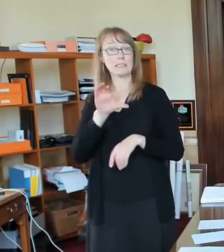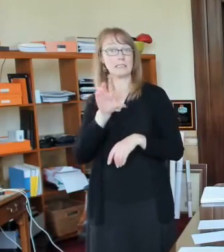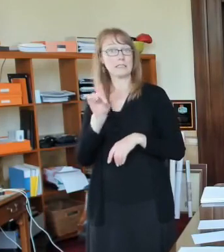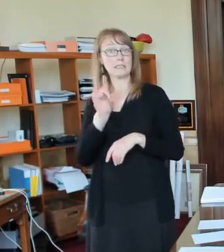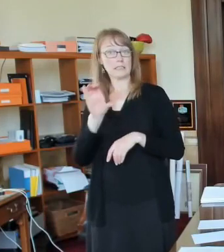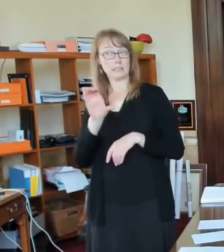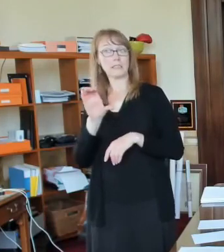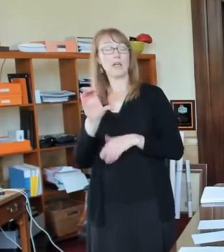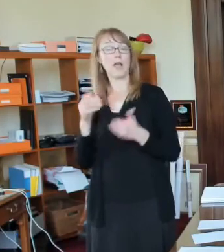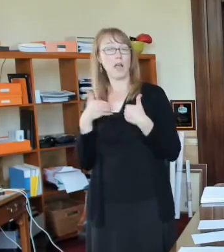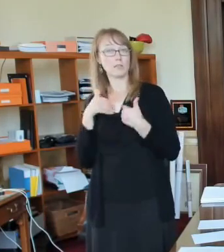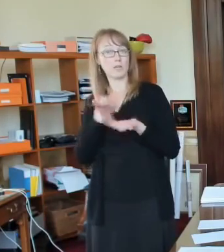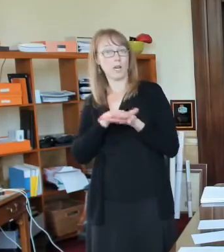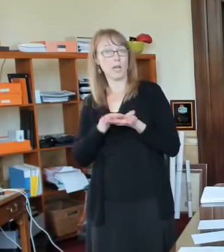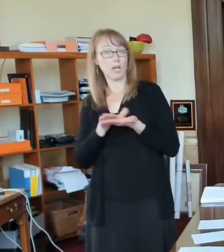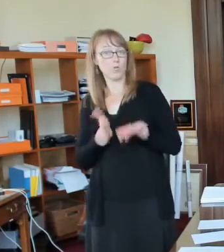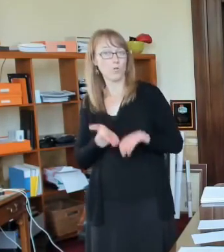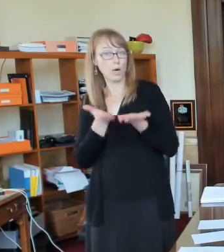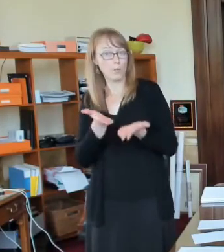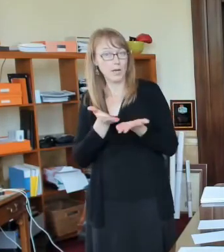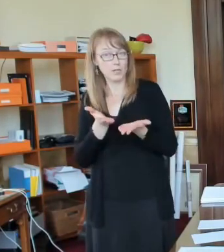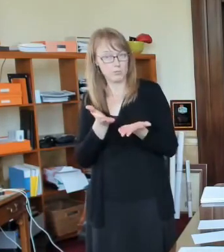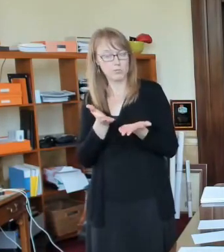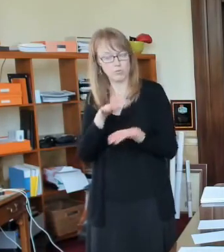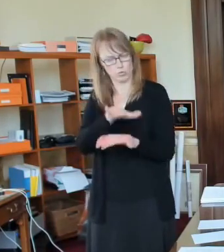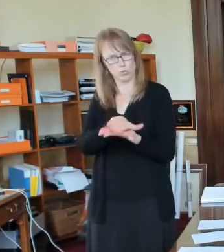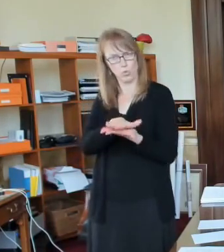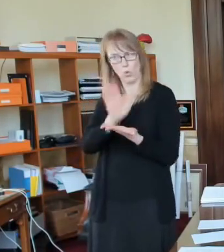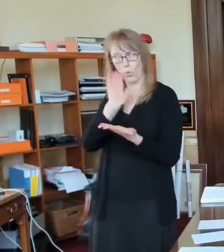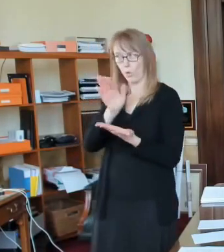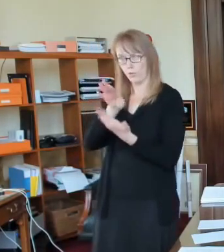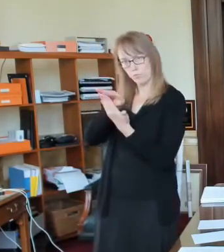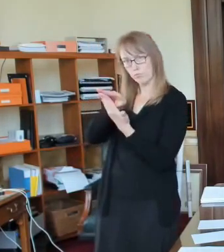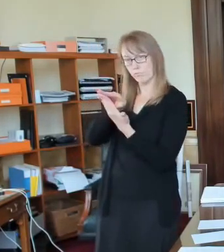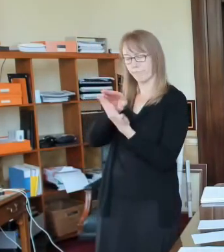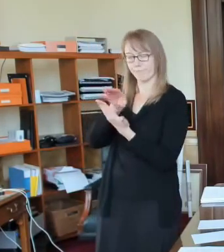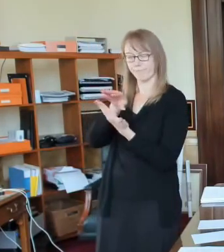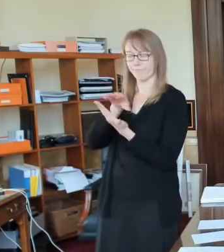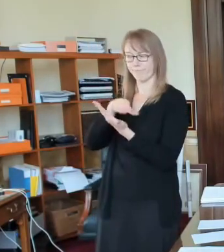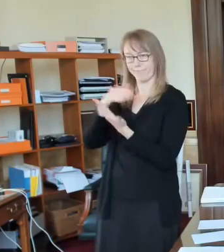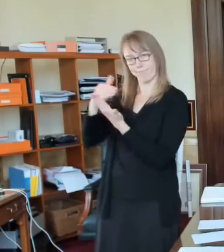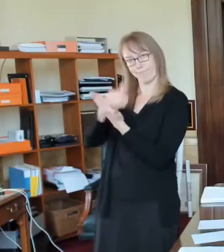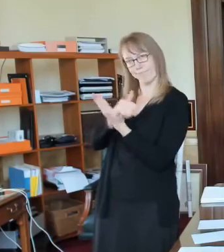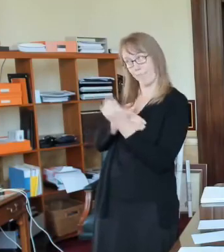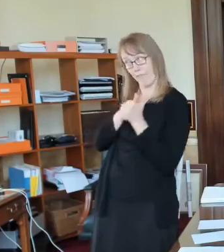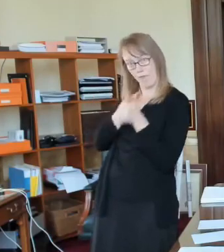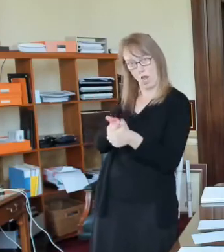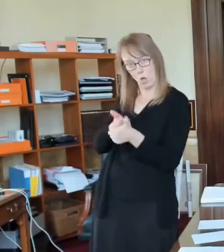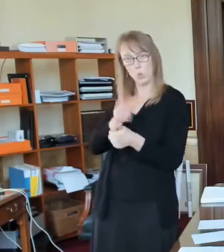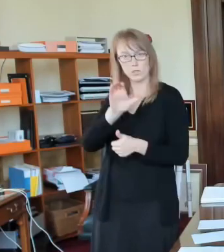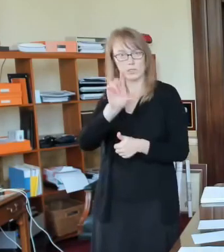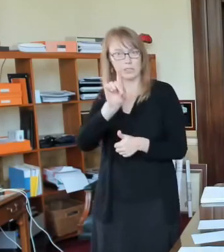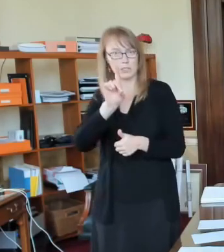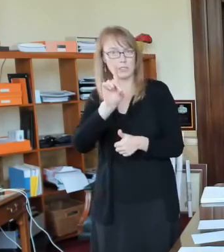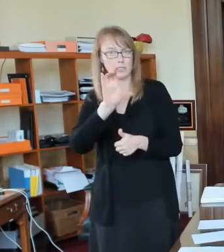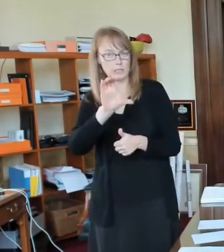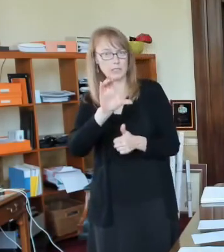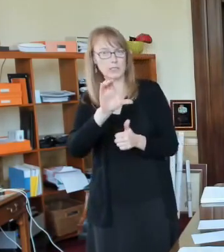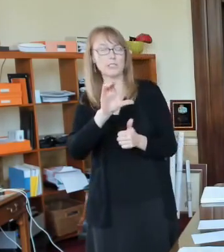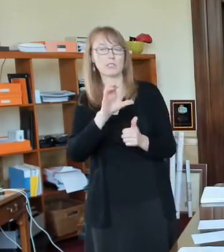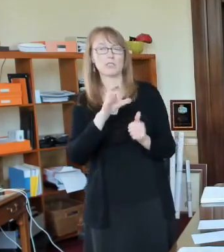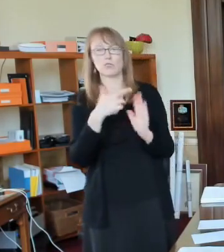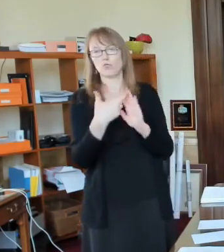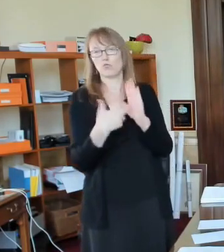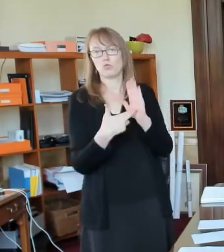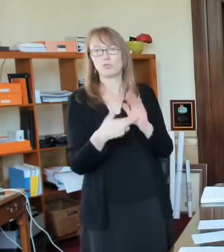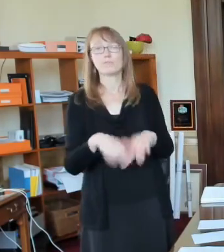CDCs, face coverings, requirements while in the school building, and while on